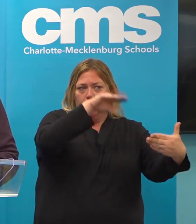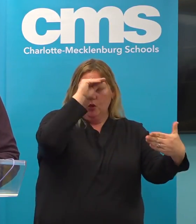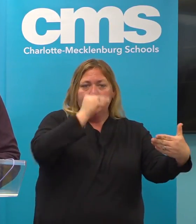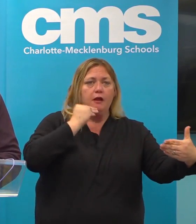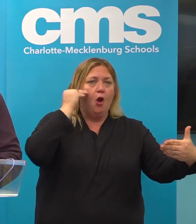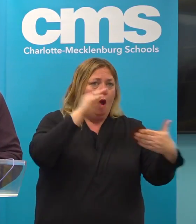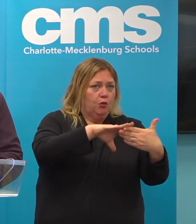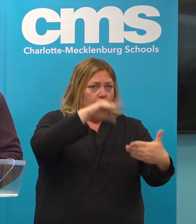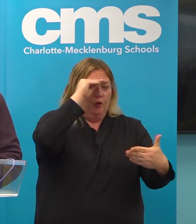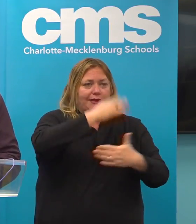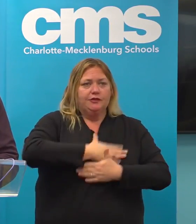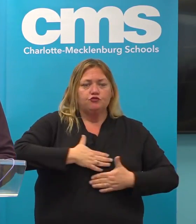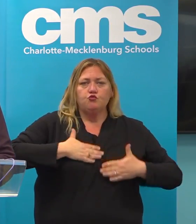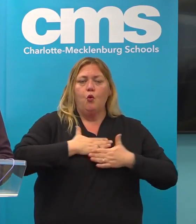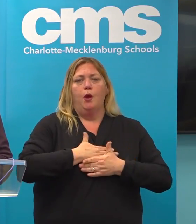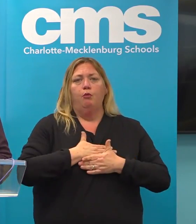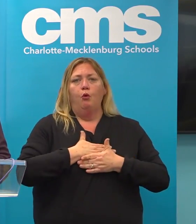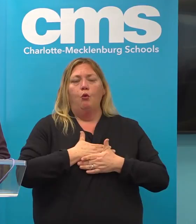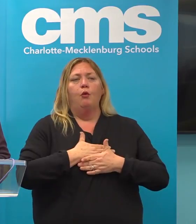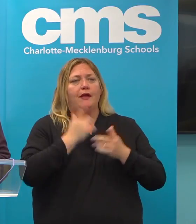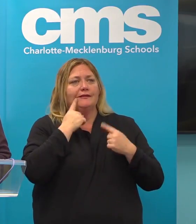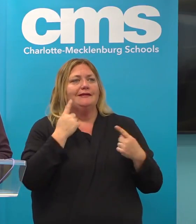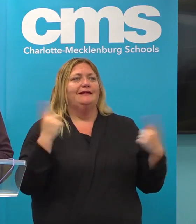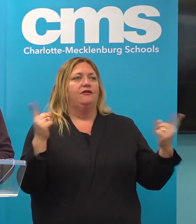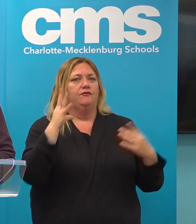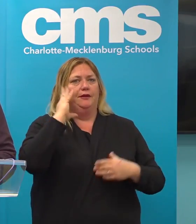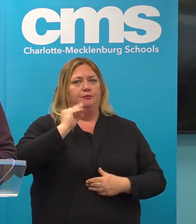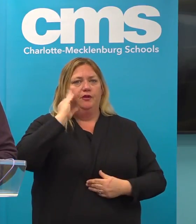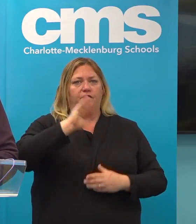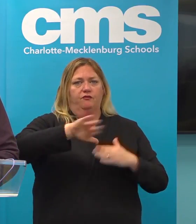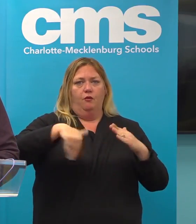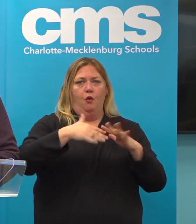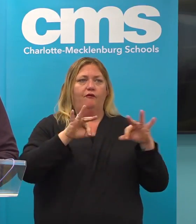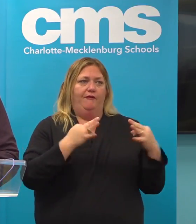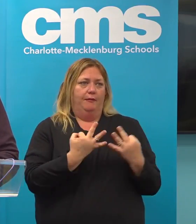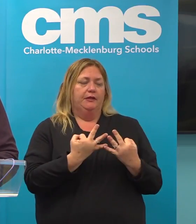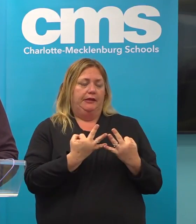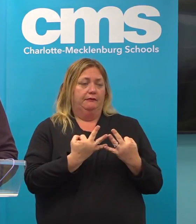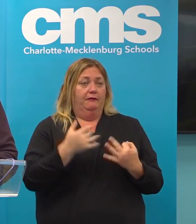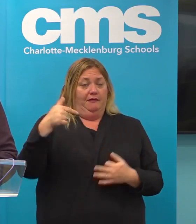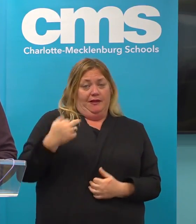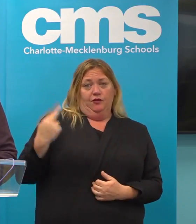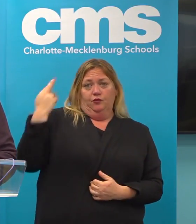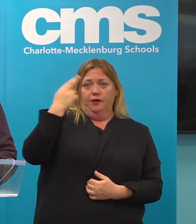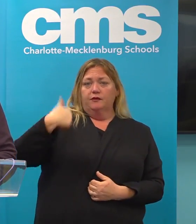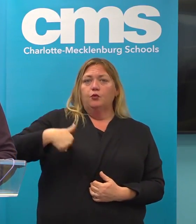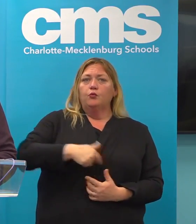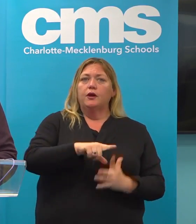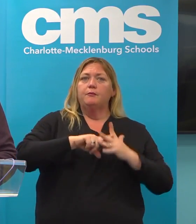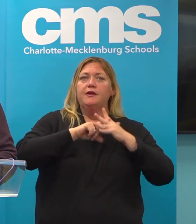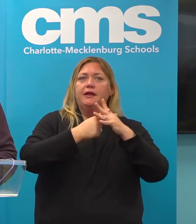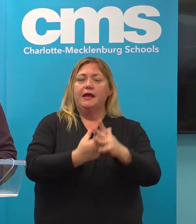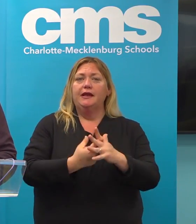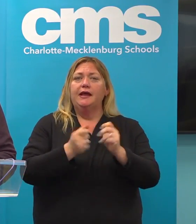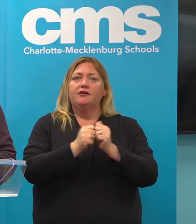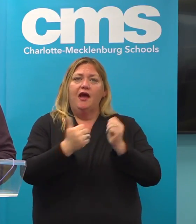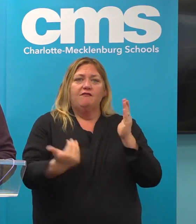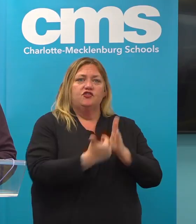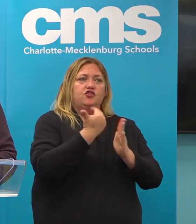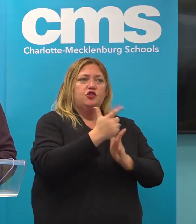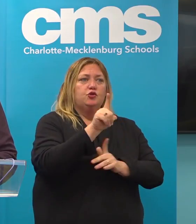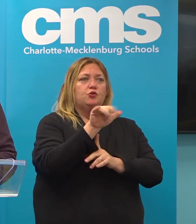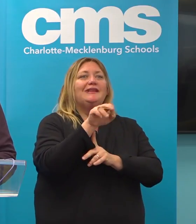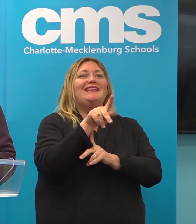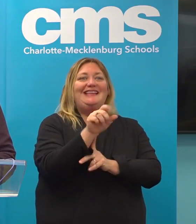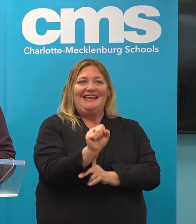it's an enjoyable experience for all of our families. For this reason, we are beginning to populate new links to